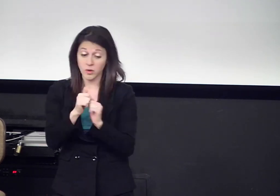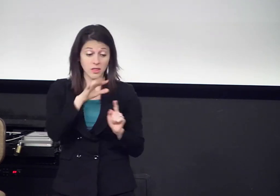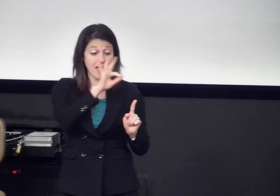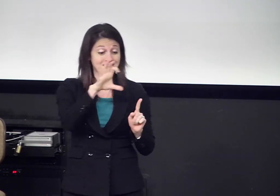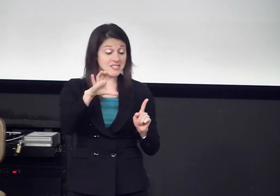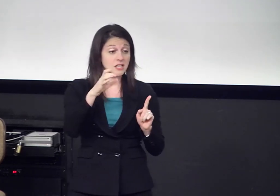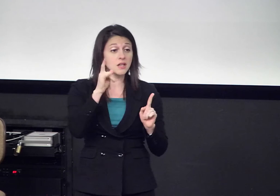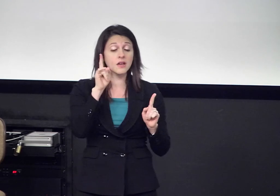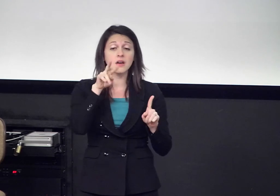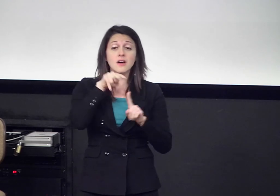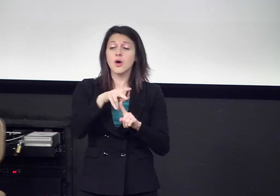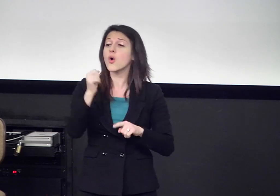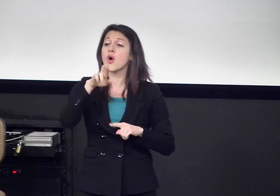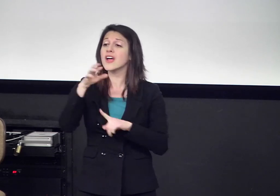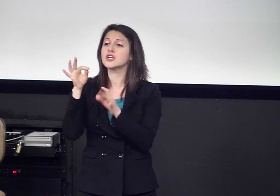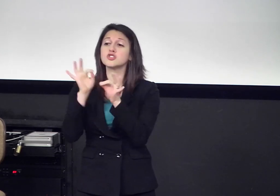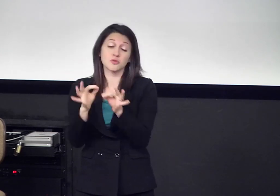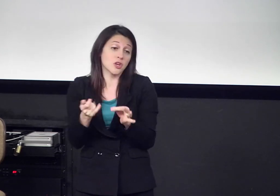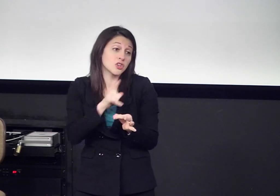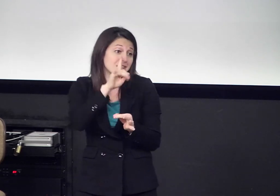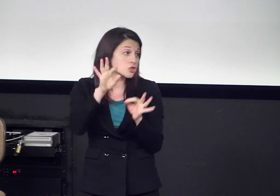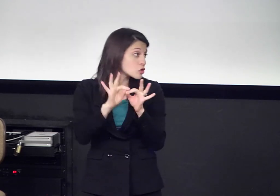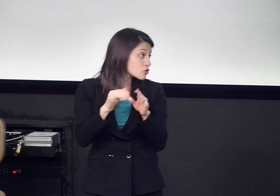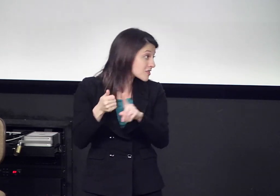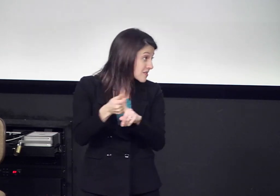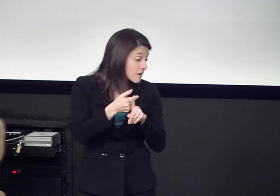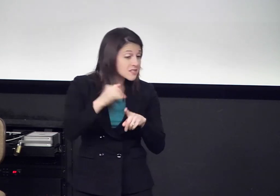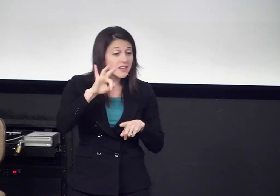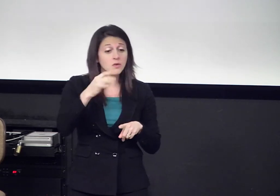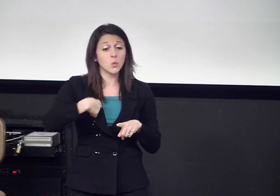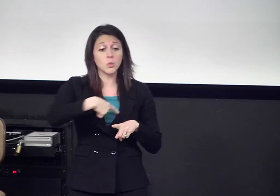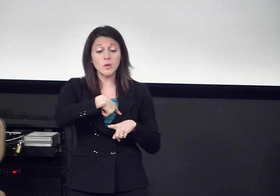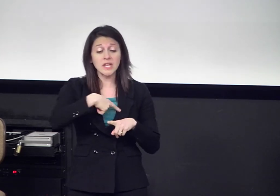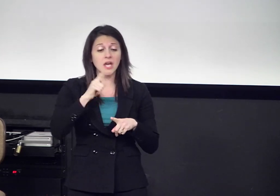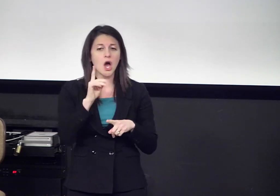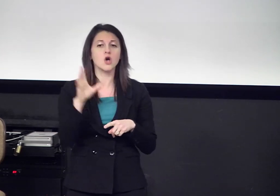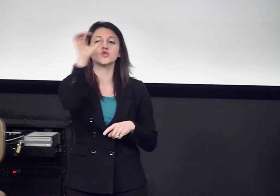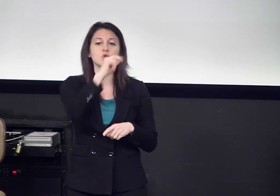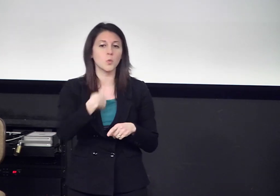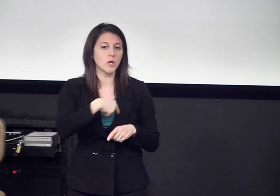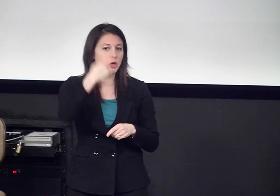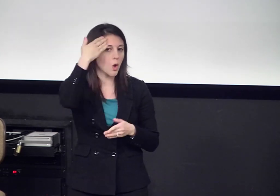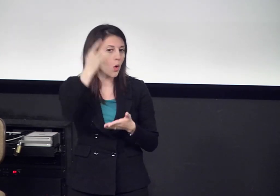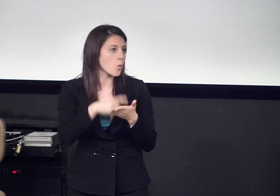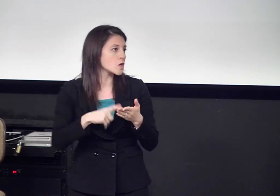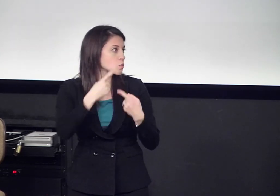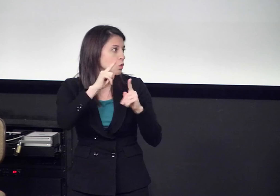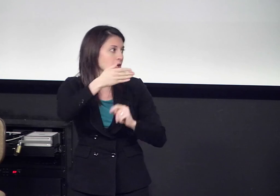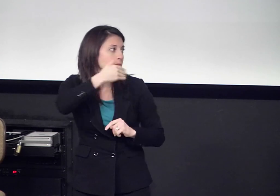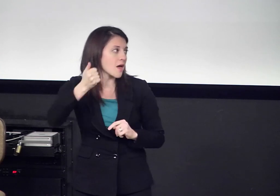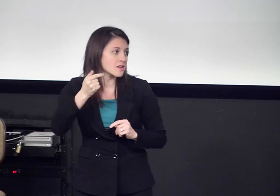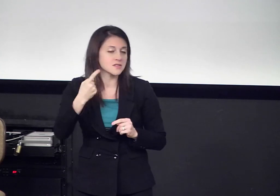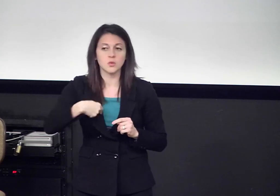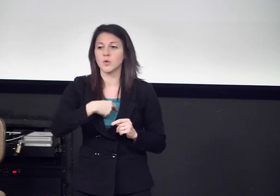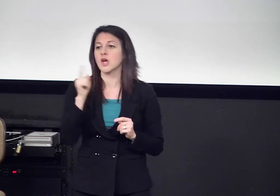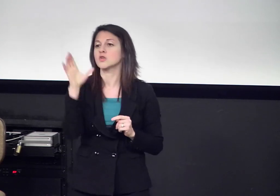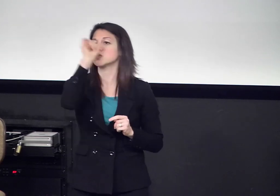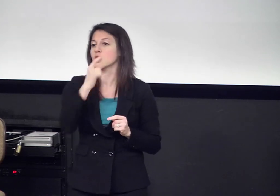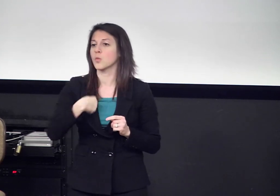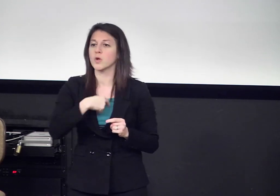community really needs, as opposed to their own perspective or even interpreters' perspectives of what we assume the deaf community needs and what works best for